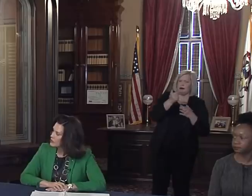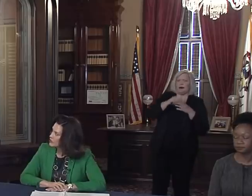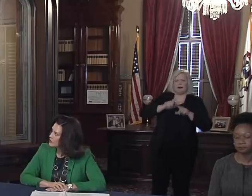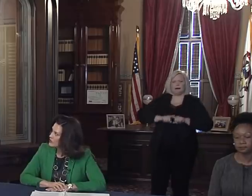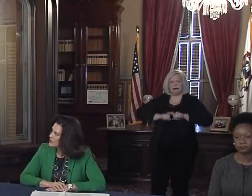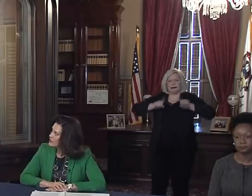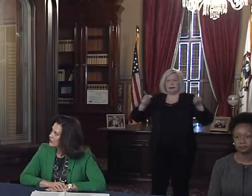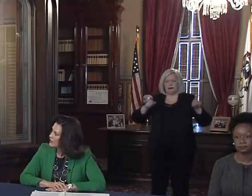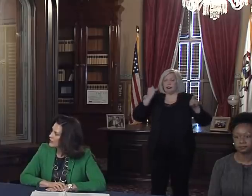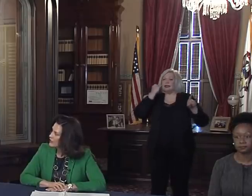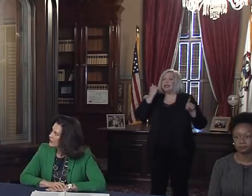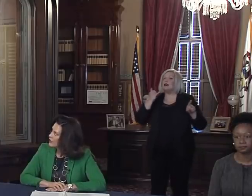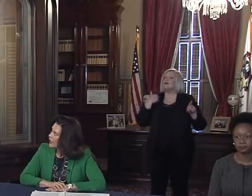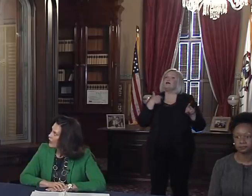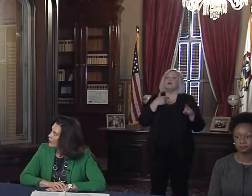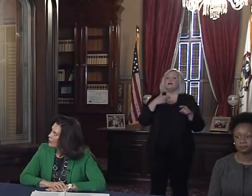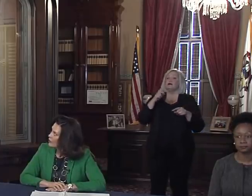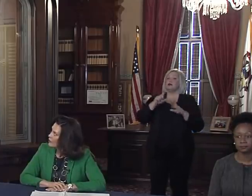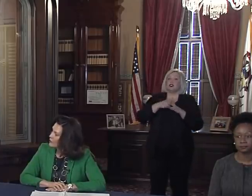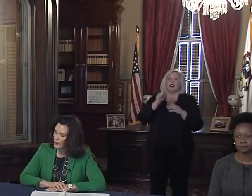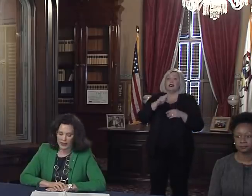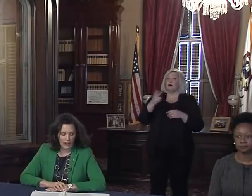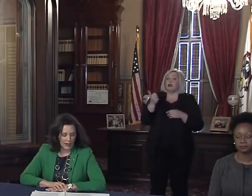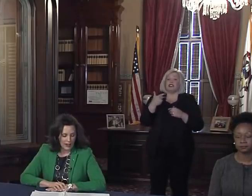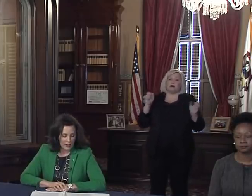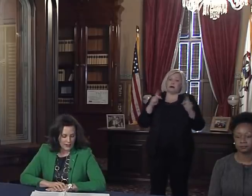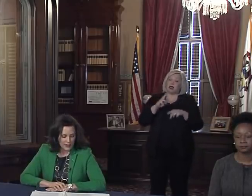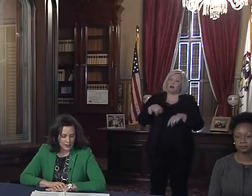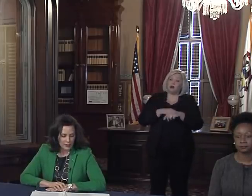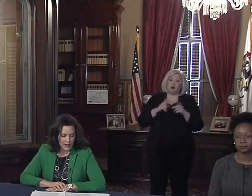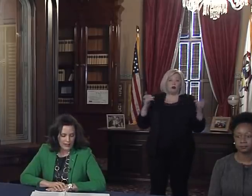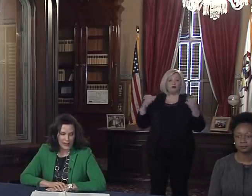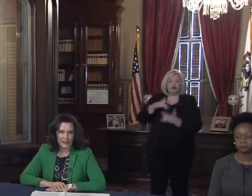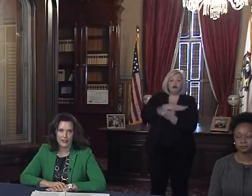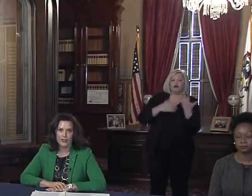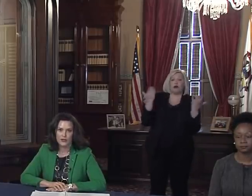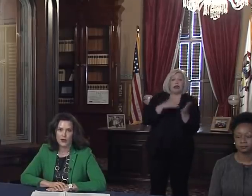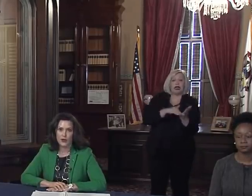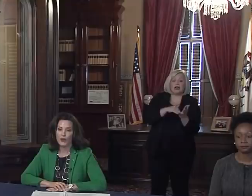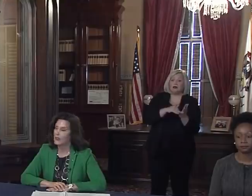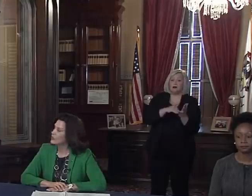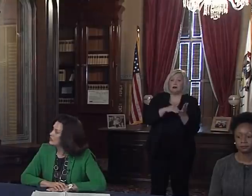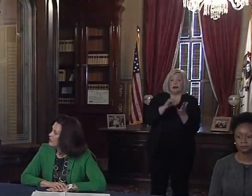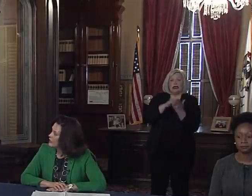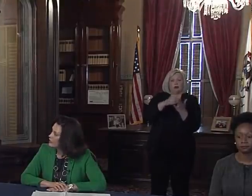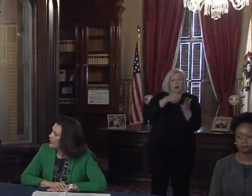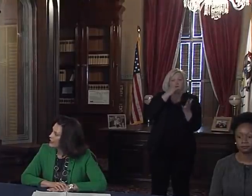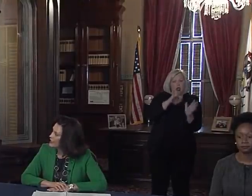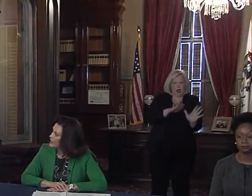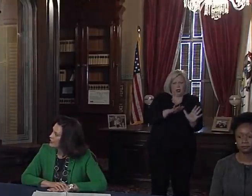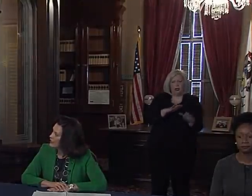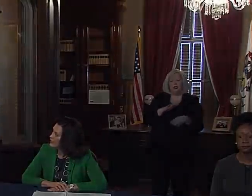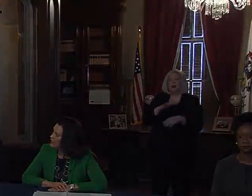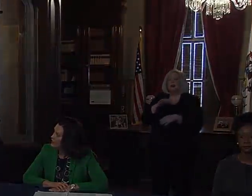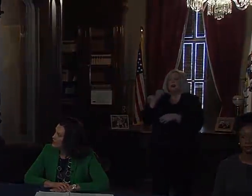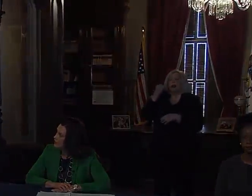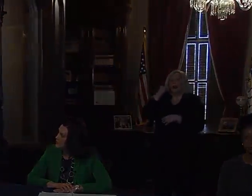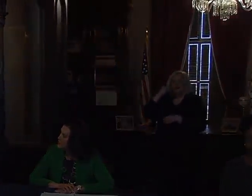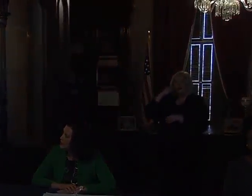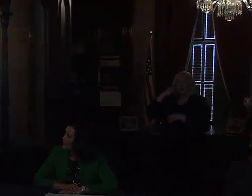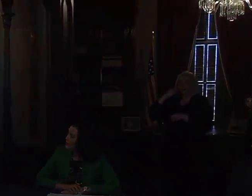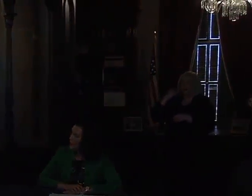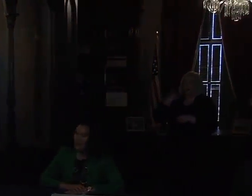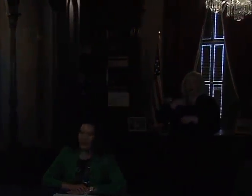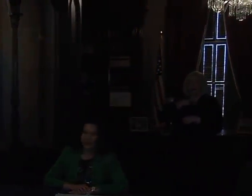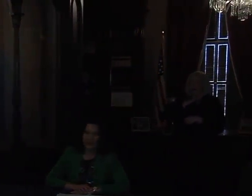stop social distancing now. And the black line is what we would have looked like if we hadn't done it in the first